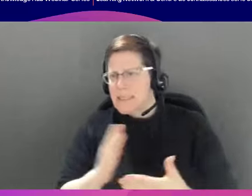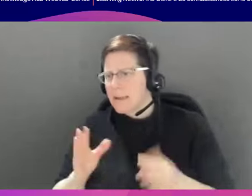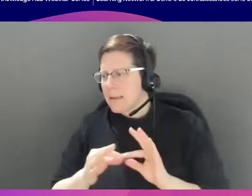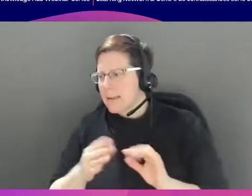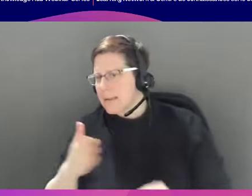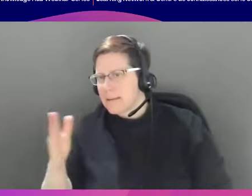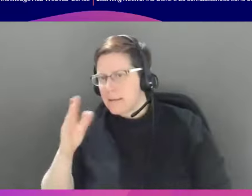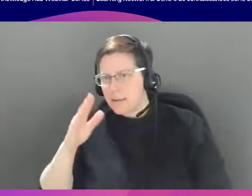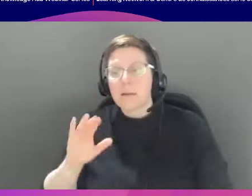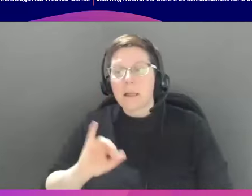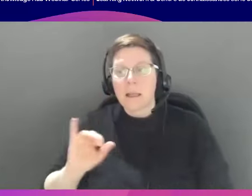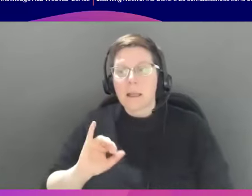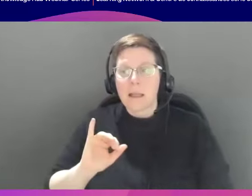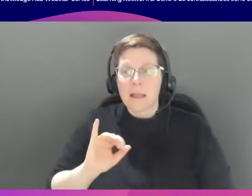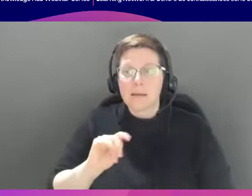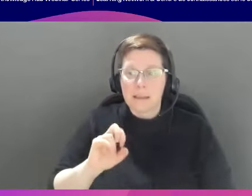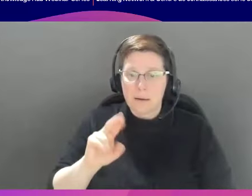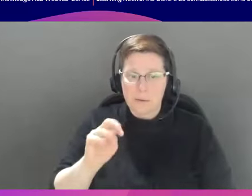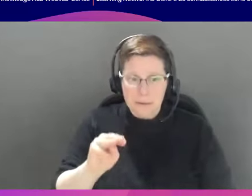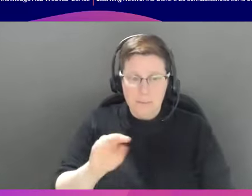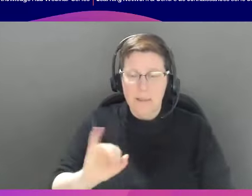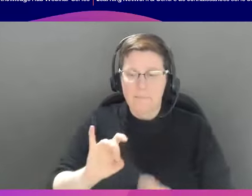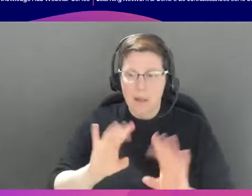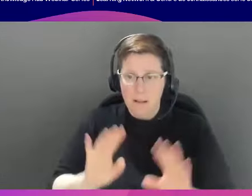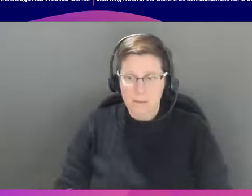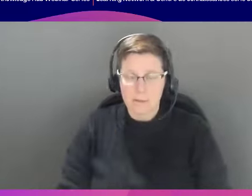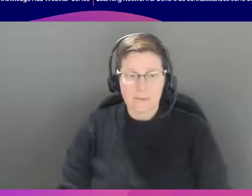tenets of terrorism and of violence.